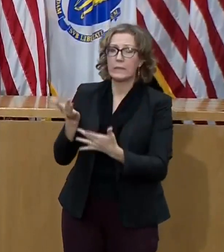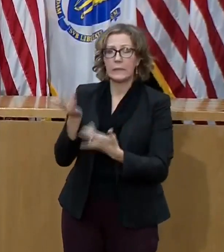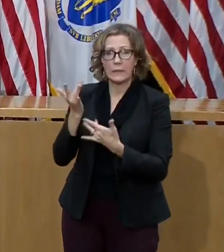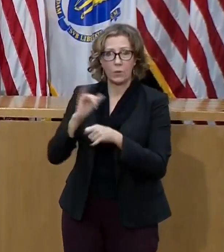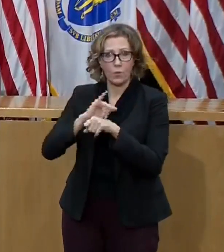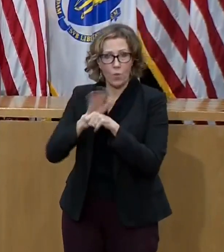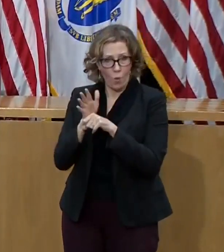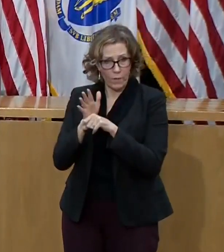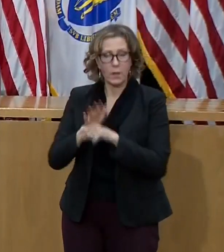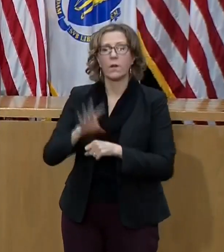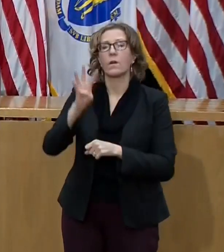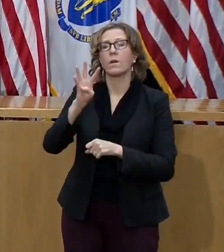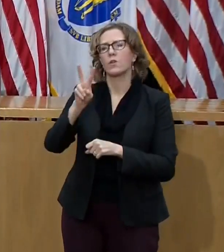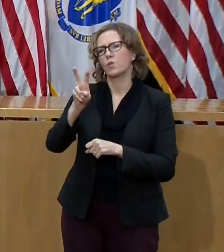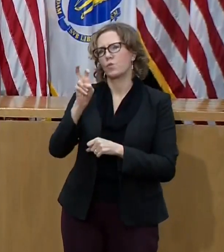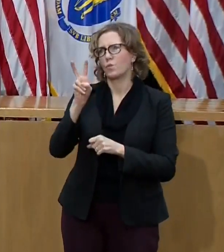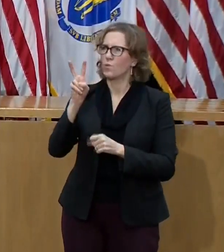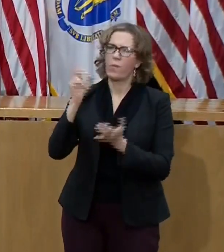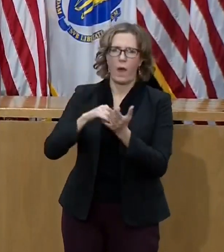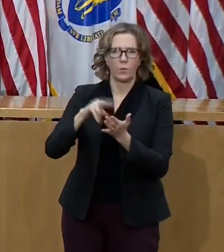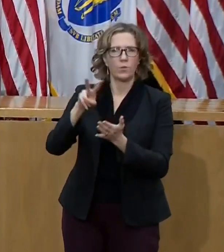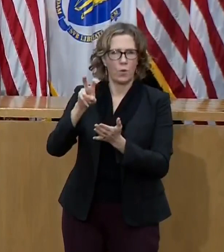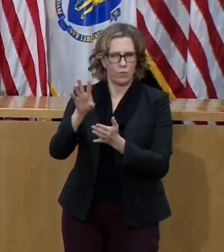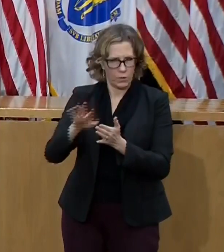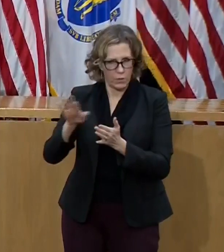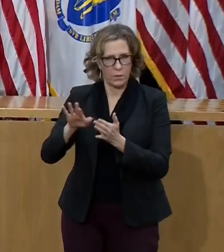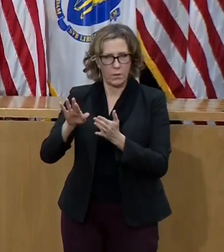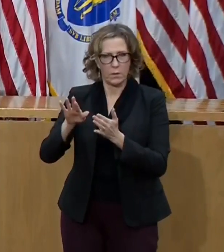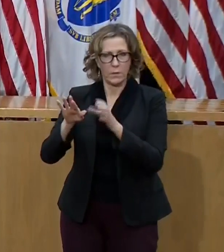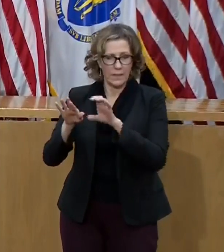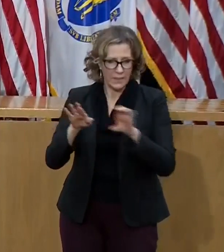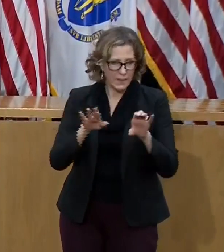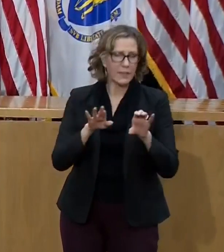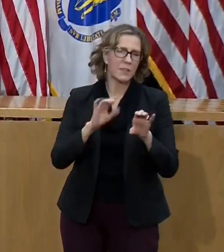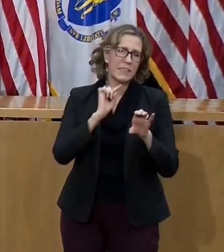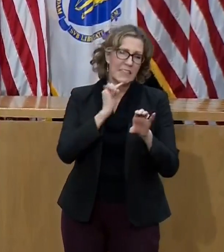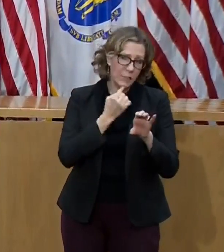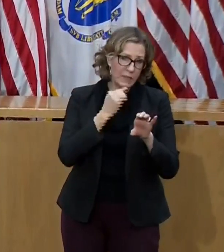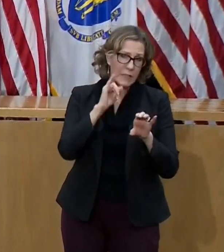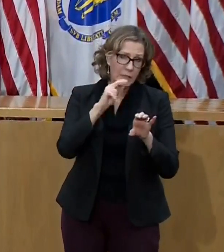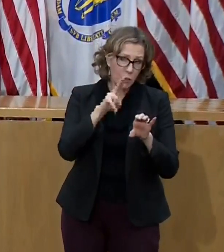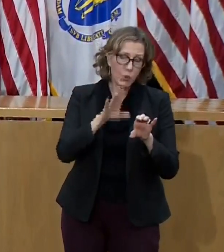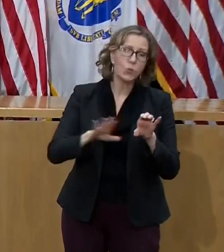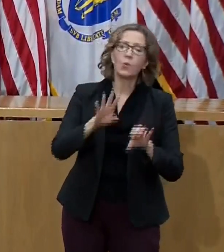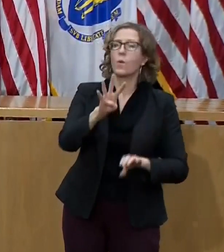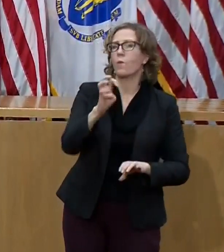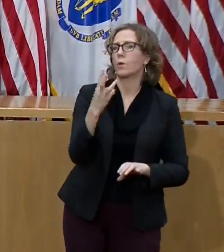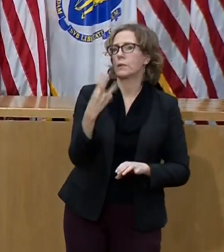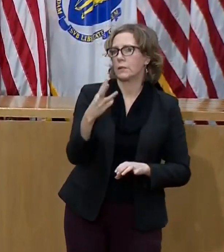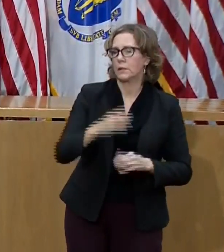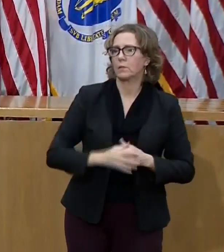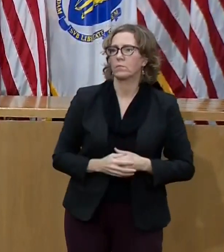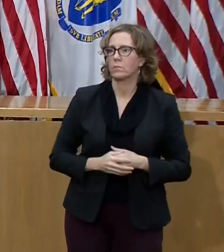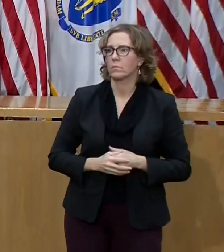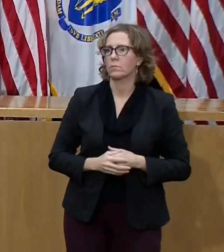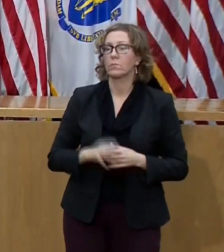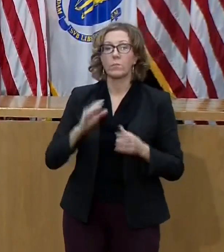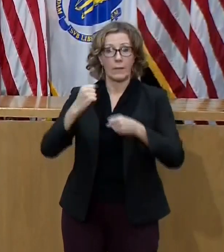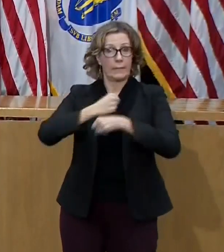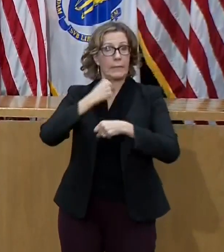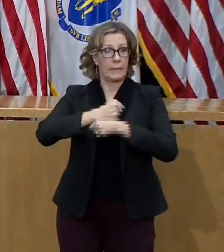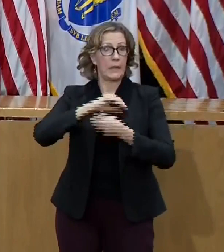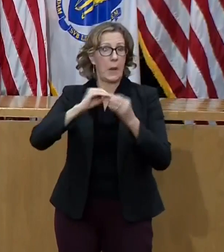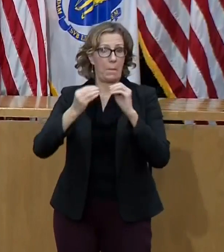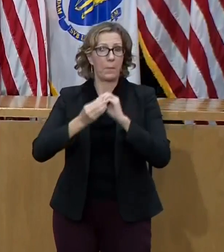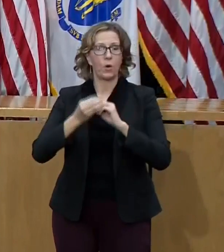416 of those are in the ICU. Obviously, due to the holidays, there are a few lags in reporting and fewer people getting tested.